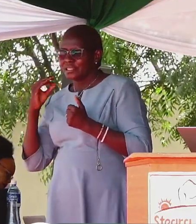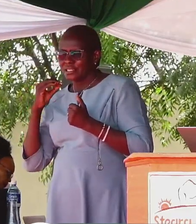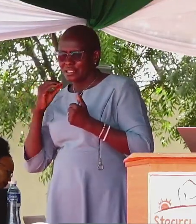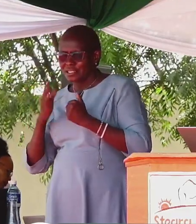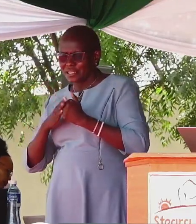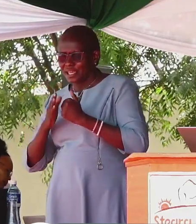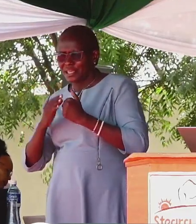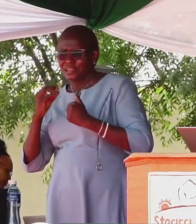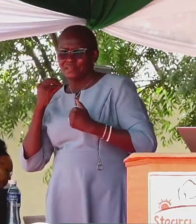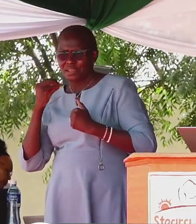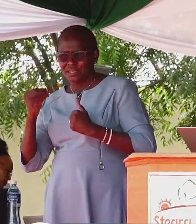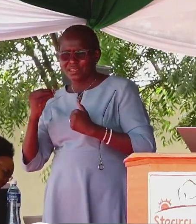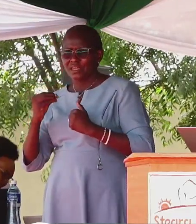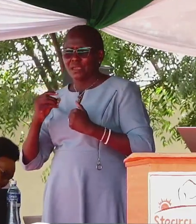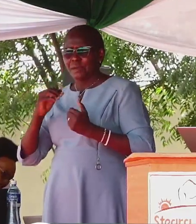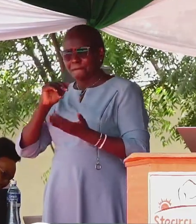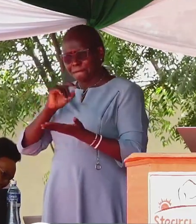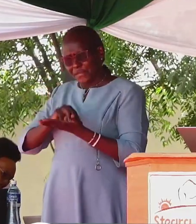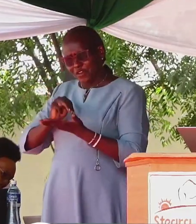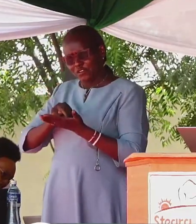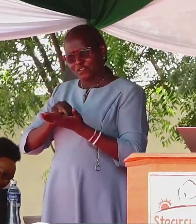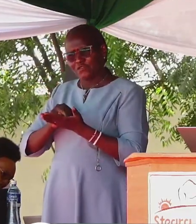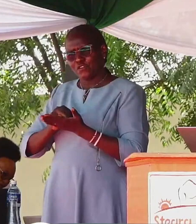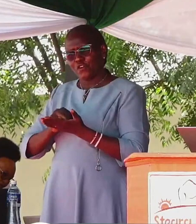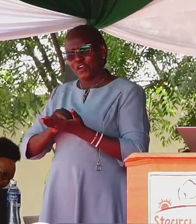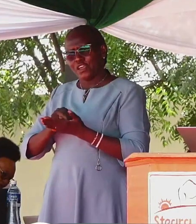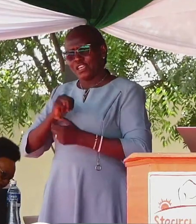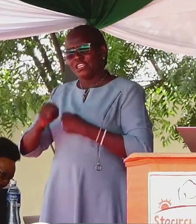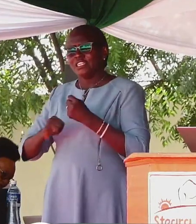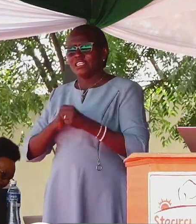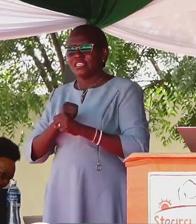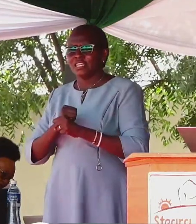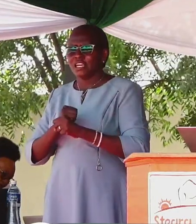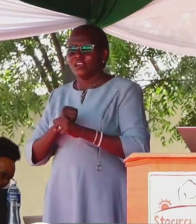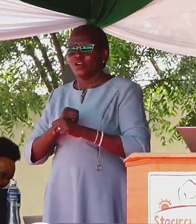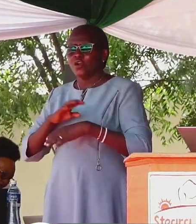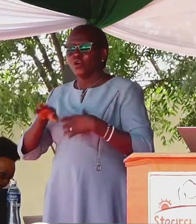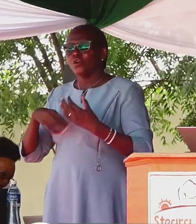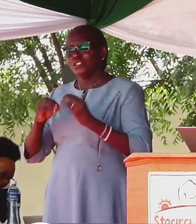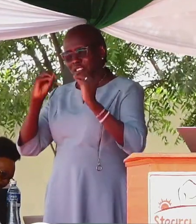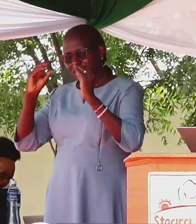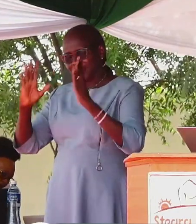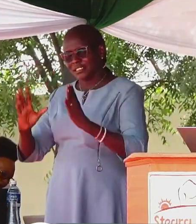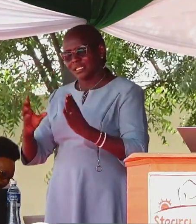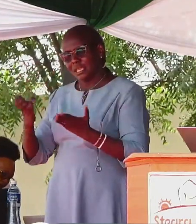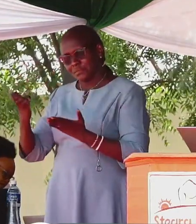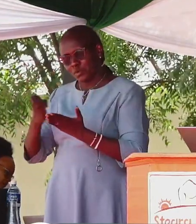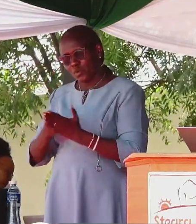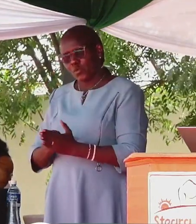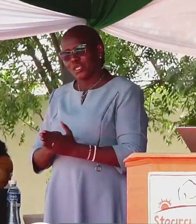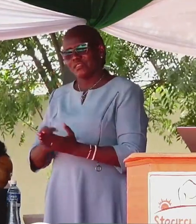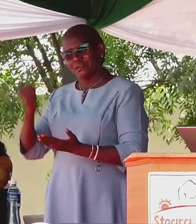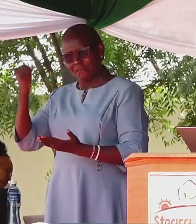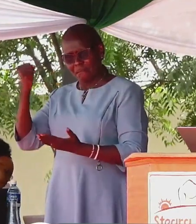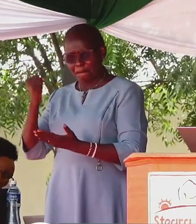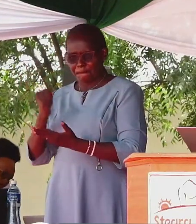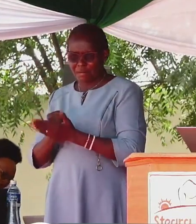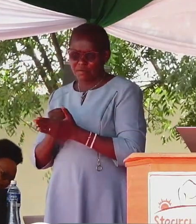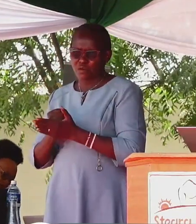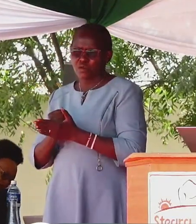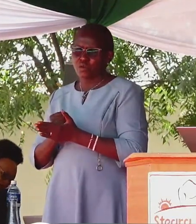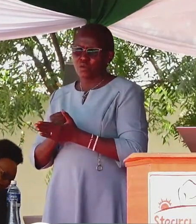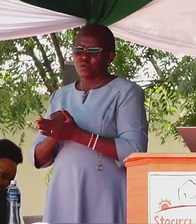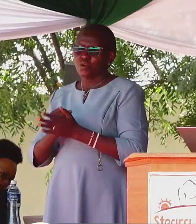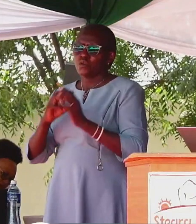annum, because all our teachers are employed on permanent and pensionable basis. None of them are